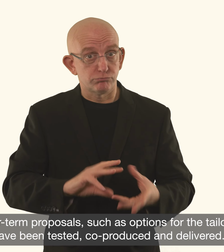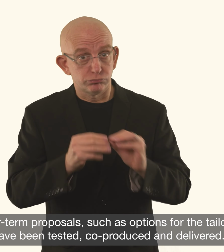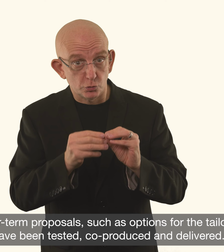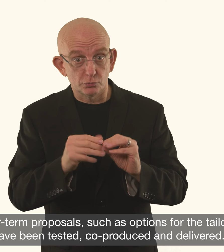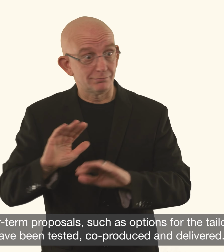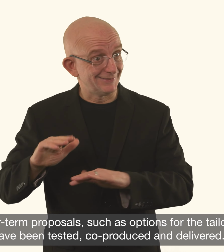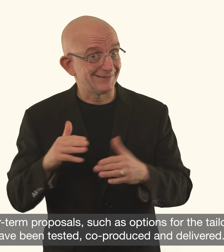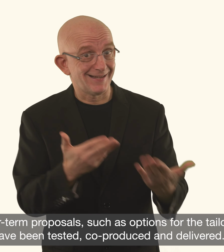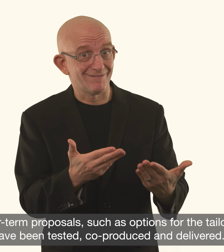delivered.